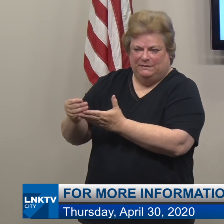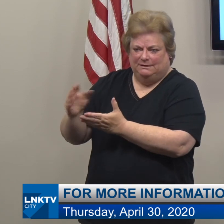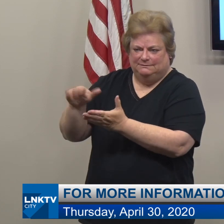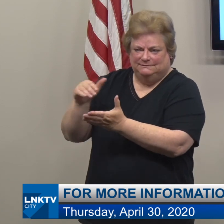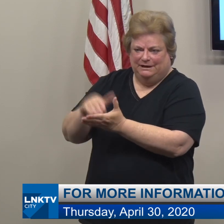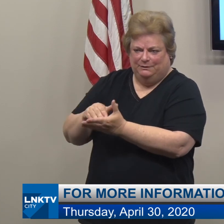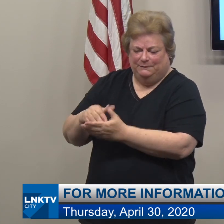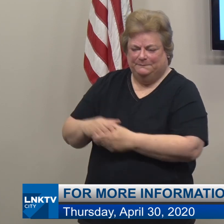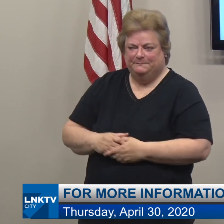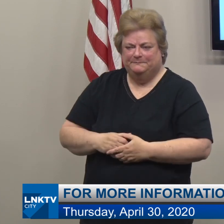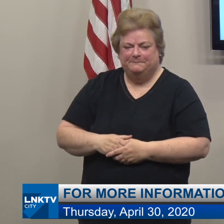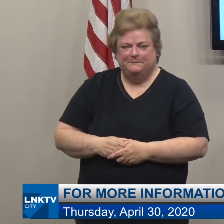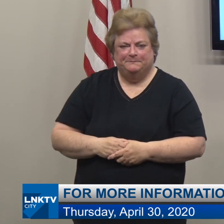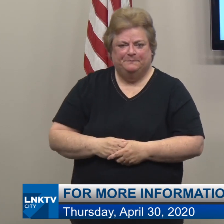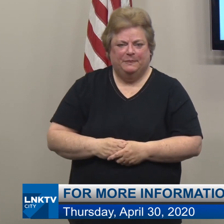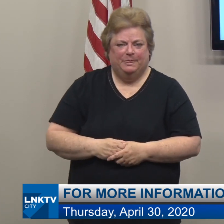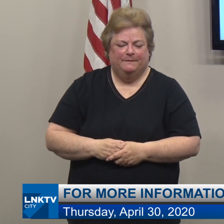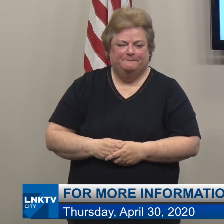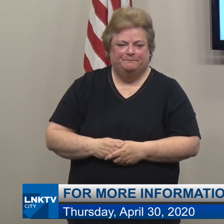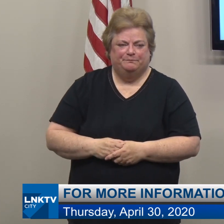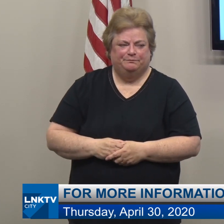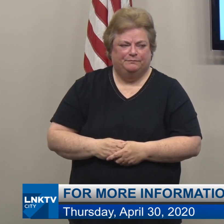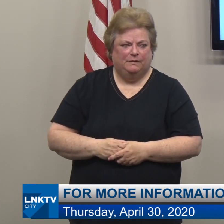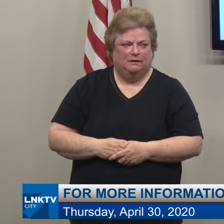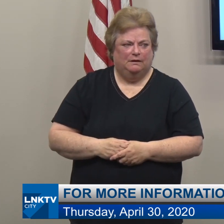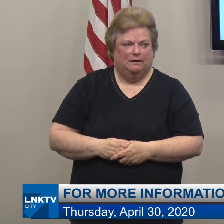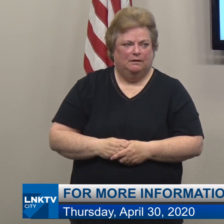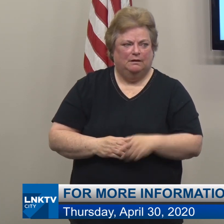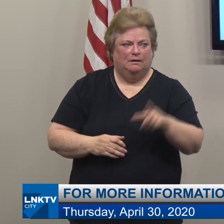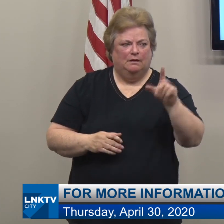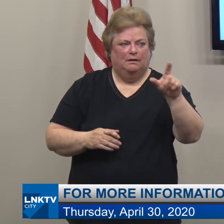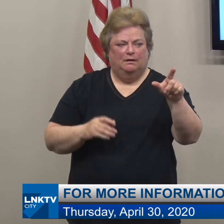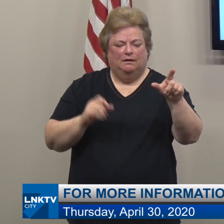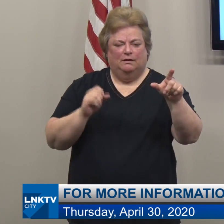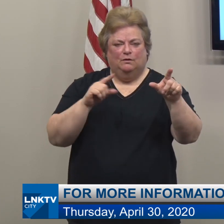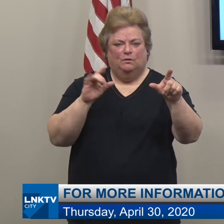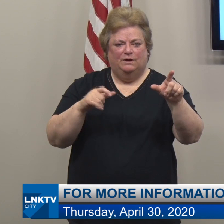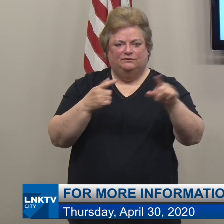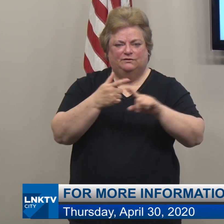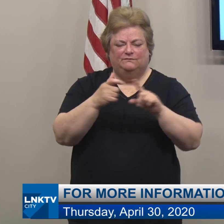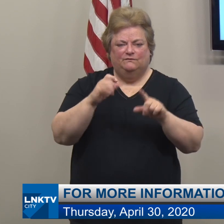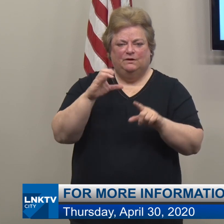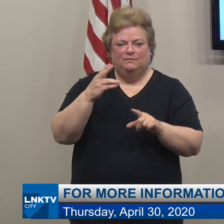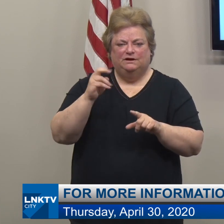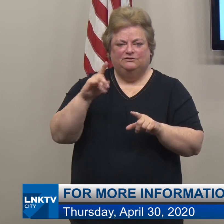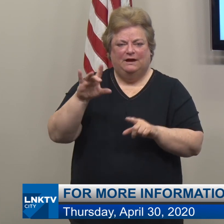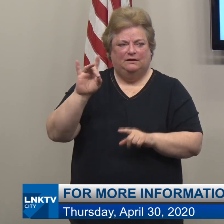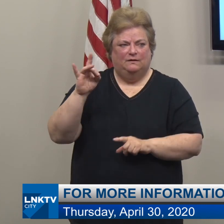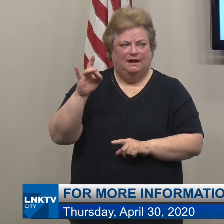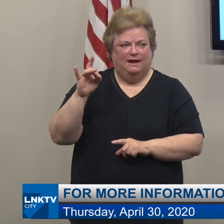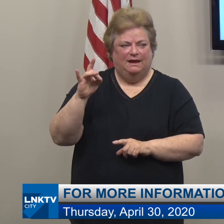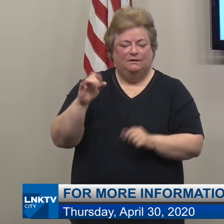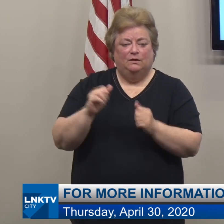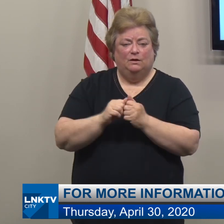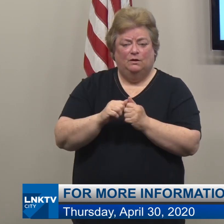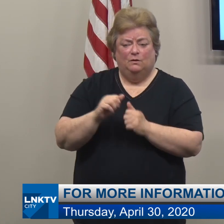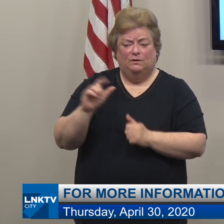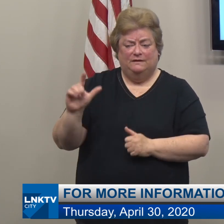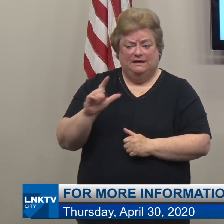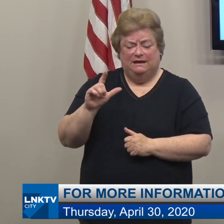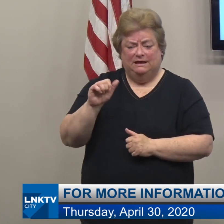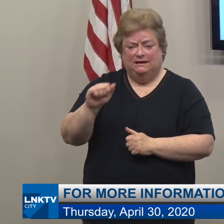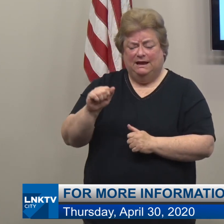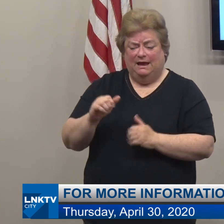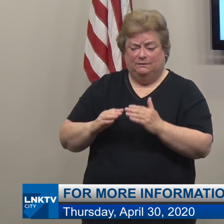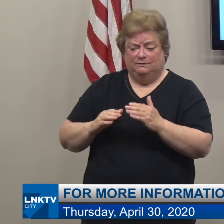Pat, I have a question from Channel 8. With Lincoln hitting